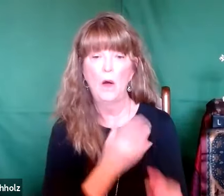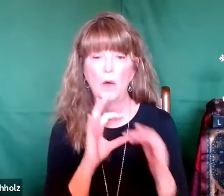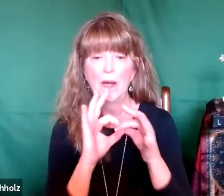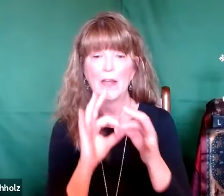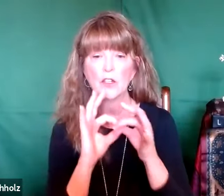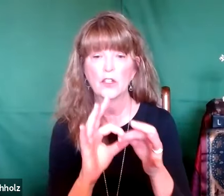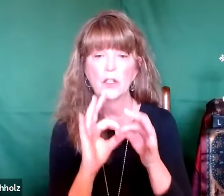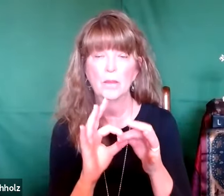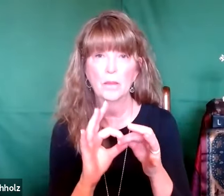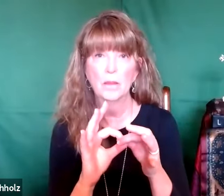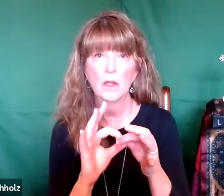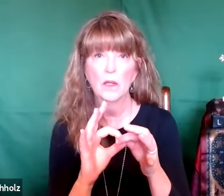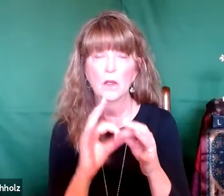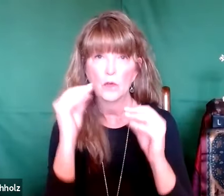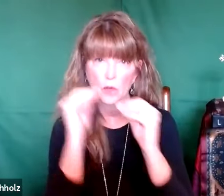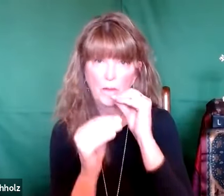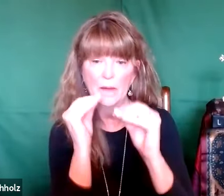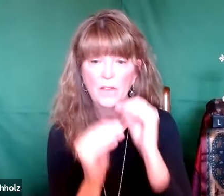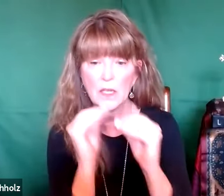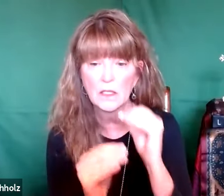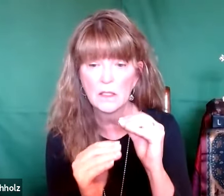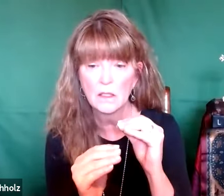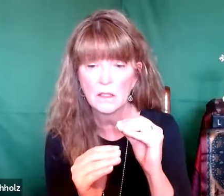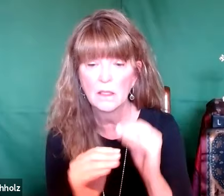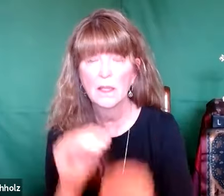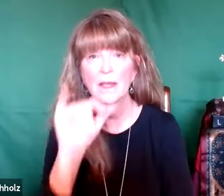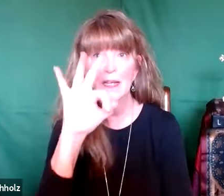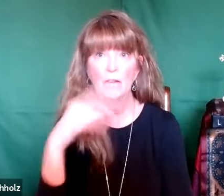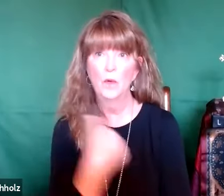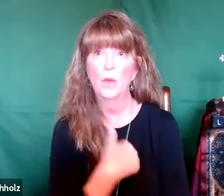down if we want our relationships to be mended,